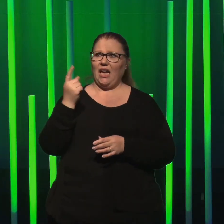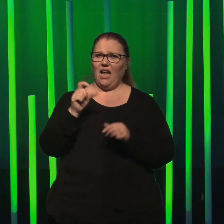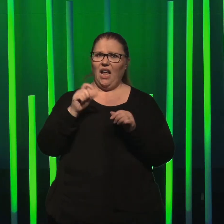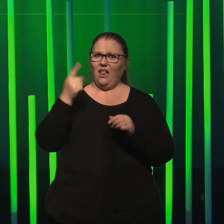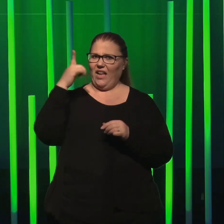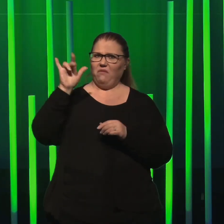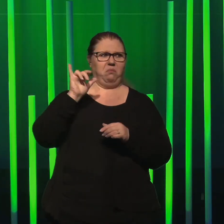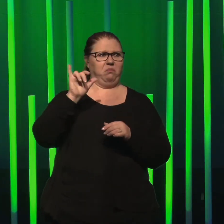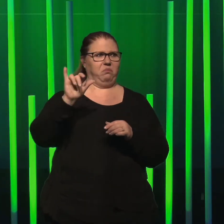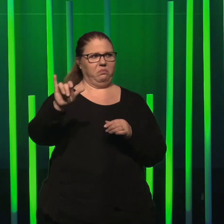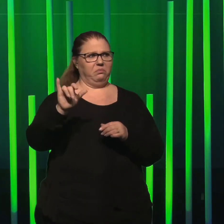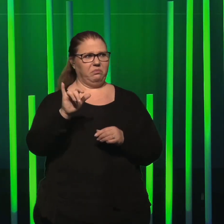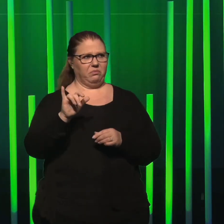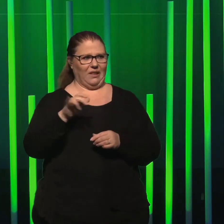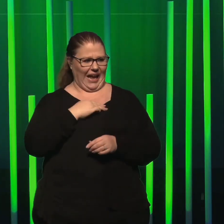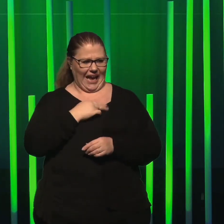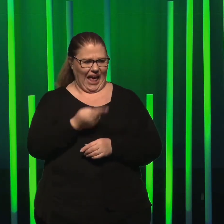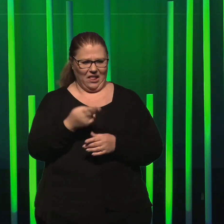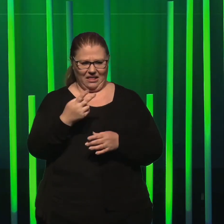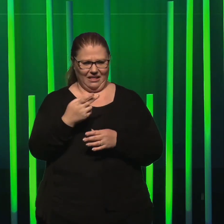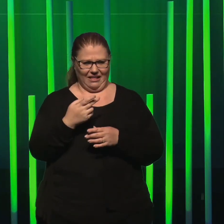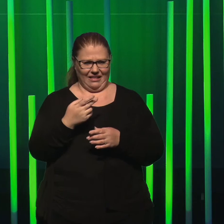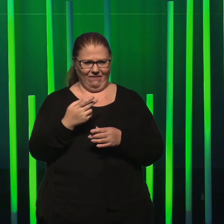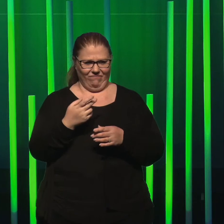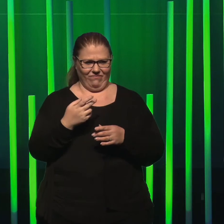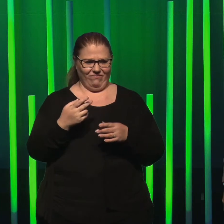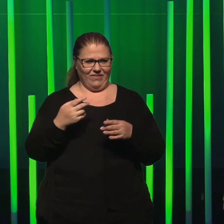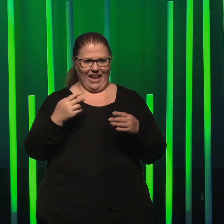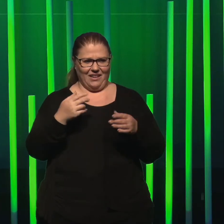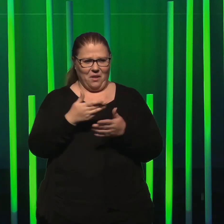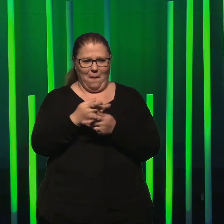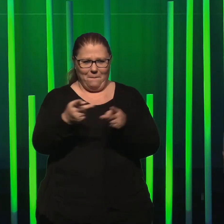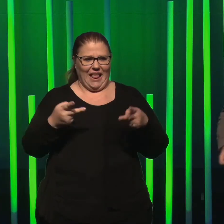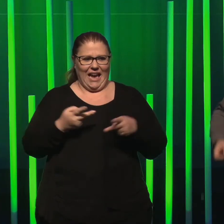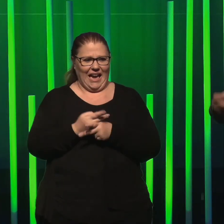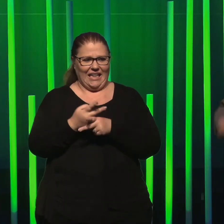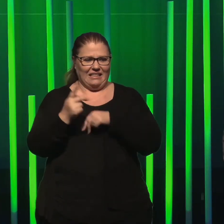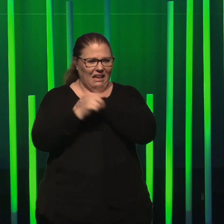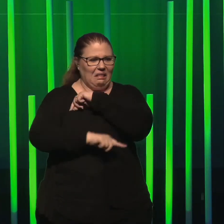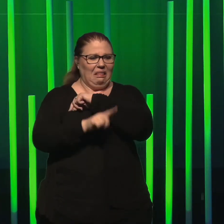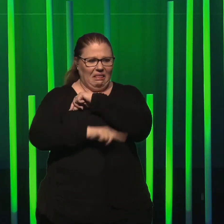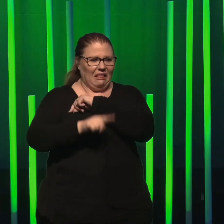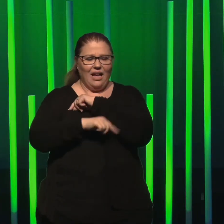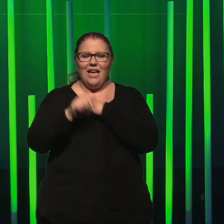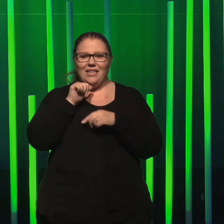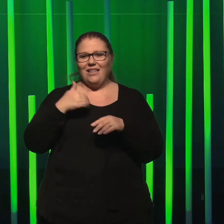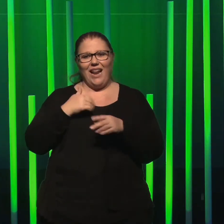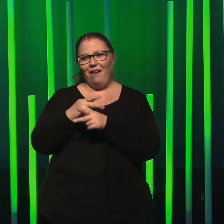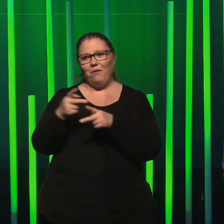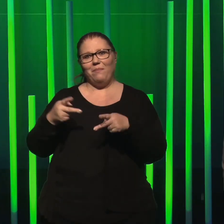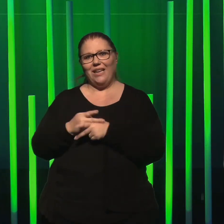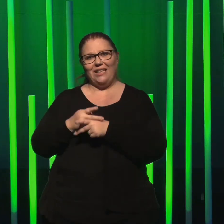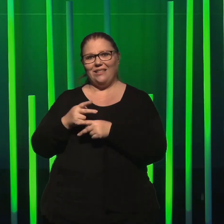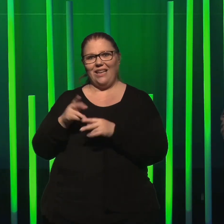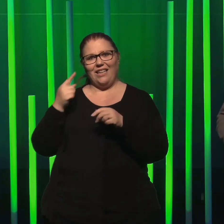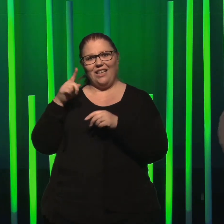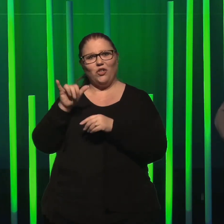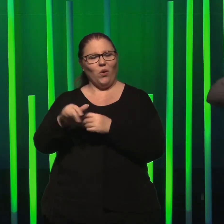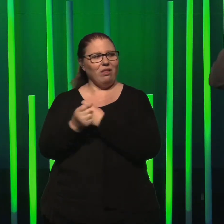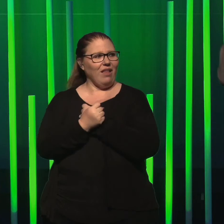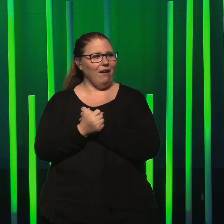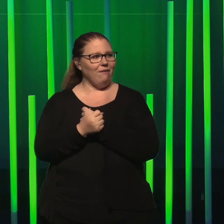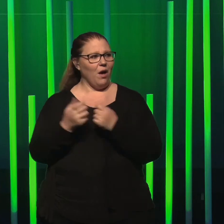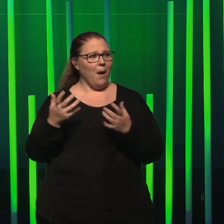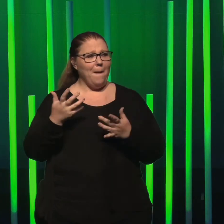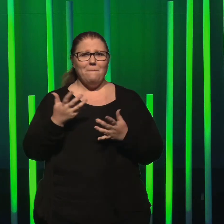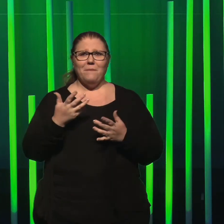tormenting, hellish place that has no place within the concept of eternal love, but we turn it into that. But what is this to wake